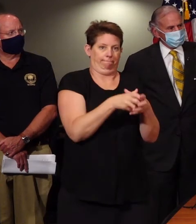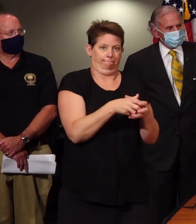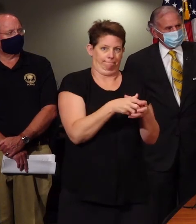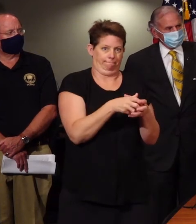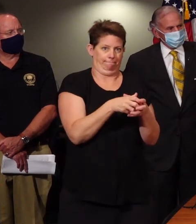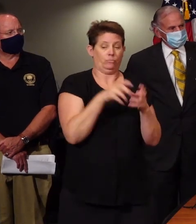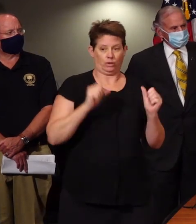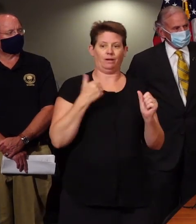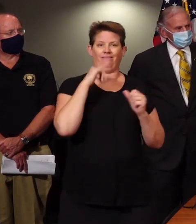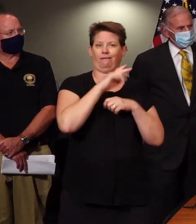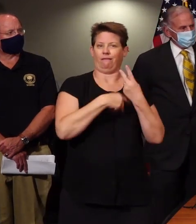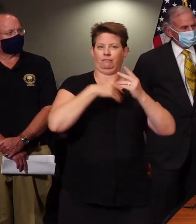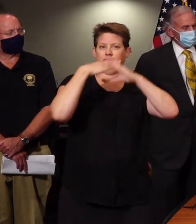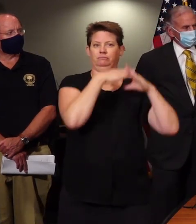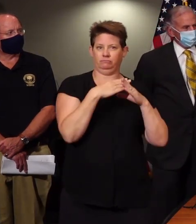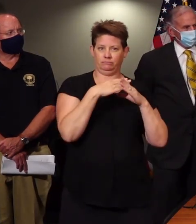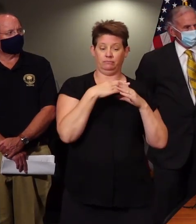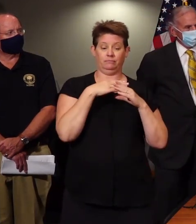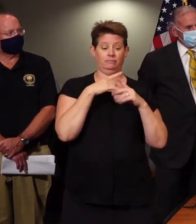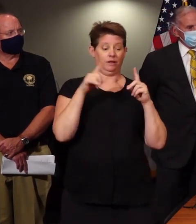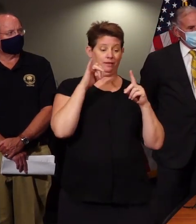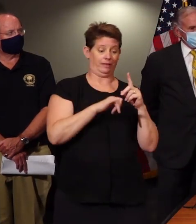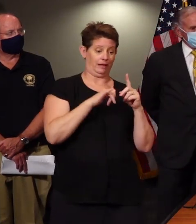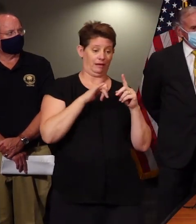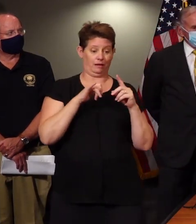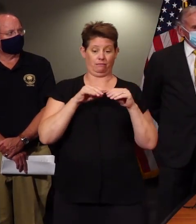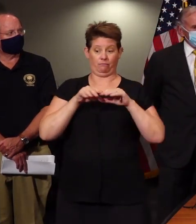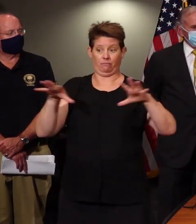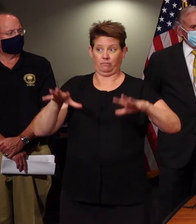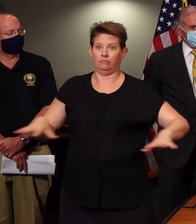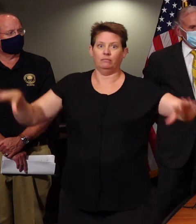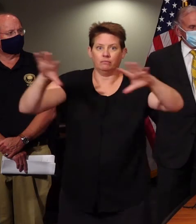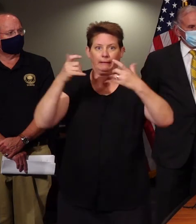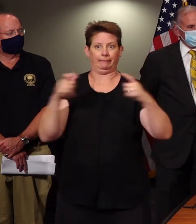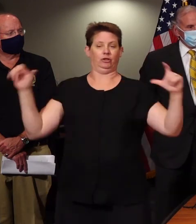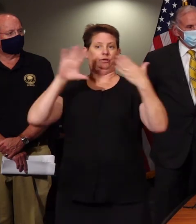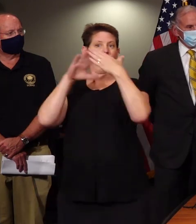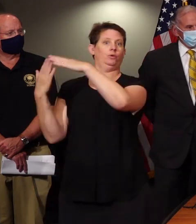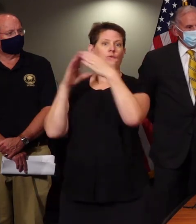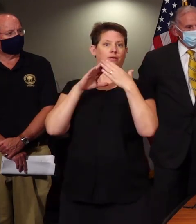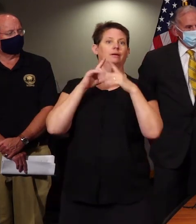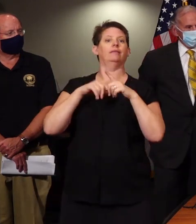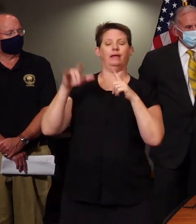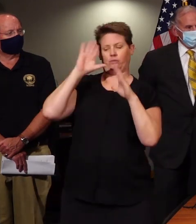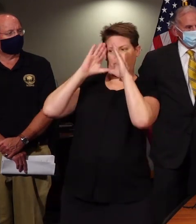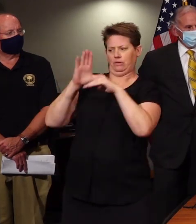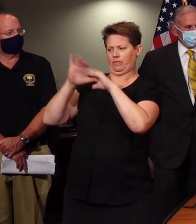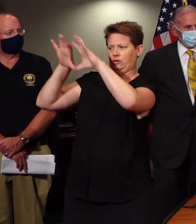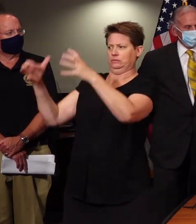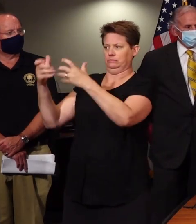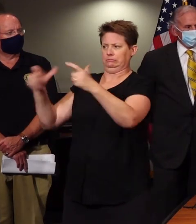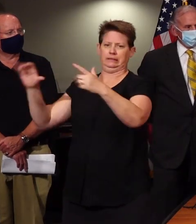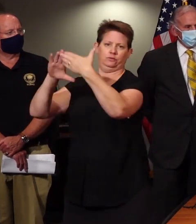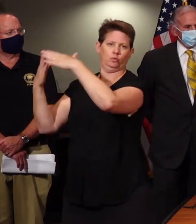interventions to prevent disease spread, but once it's at the population level, then again we have to focus on population-based interventions that are